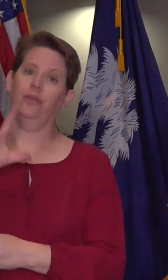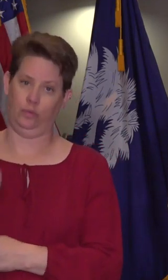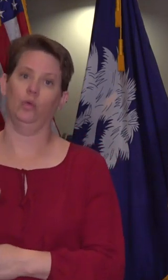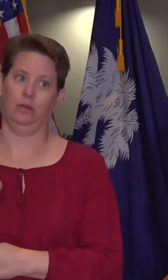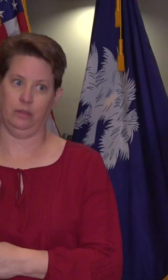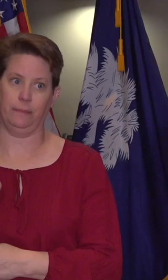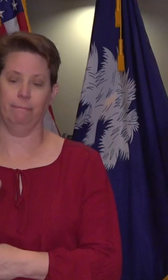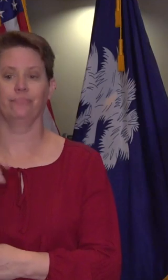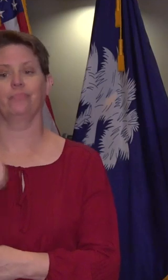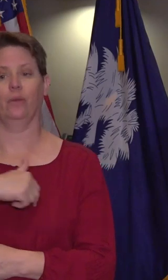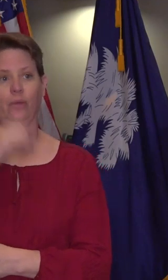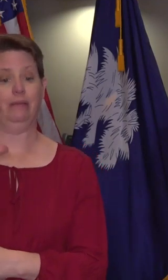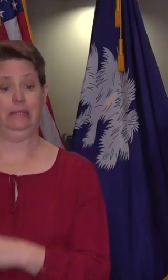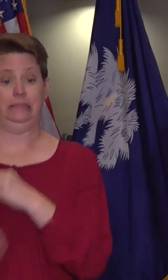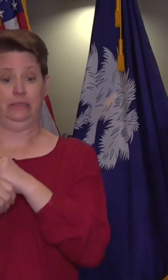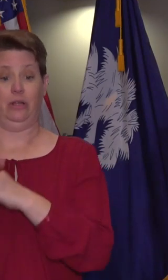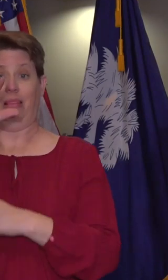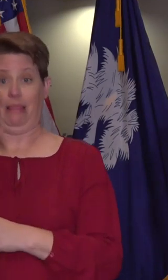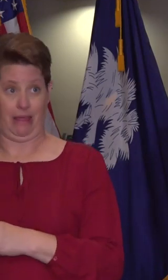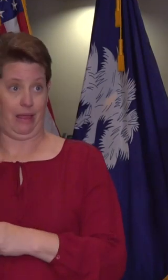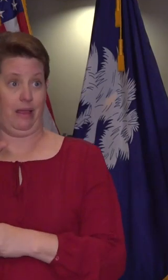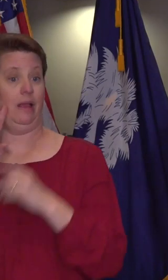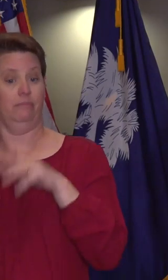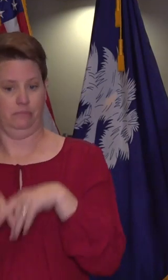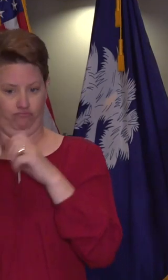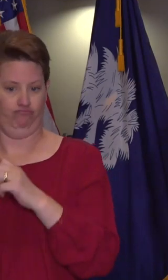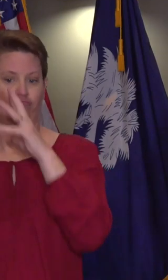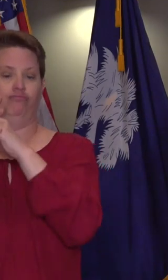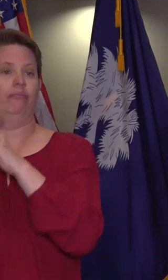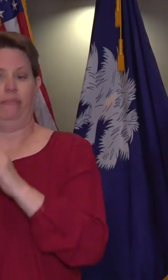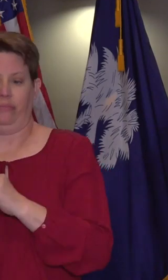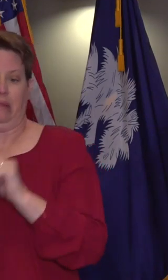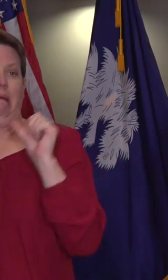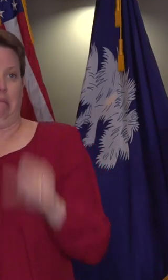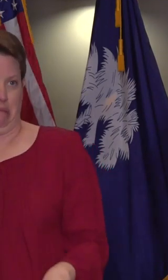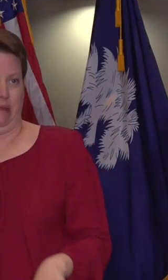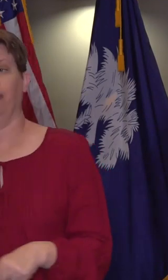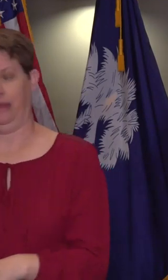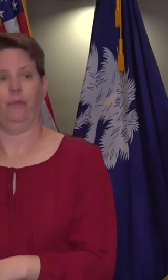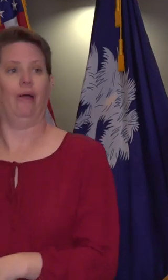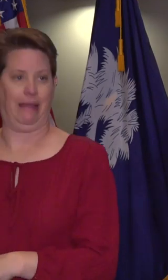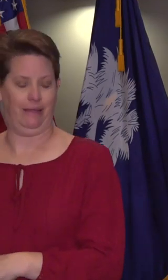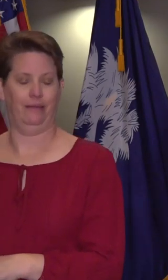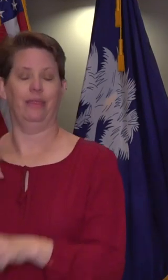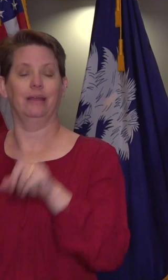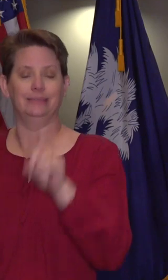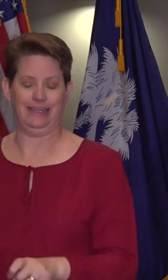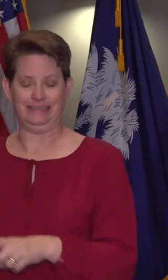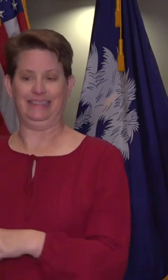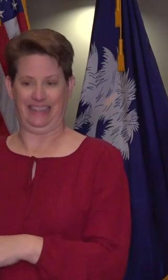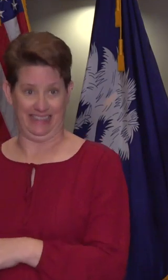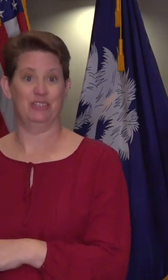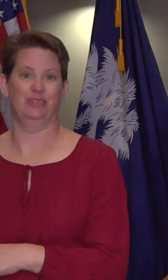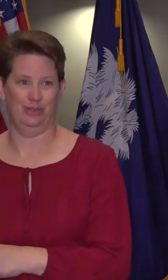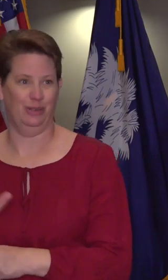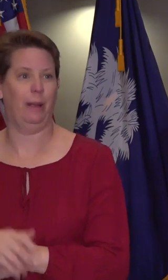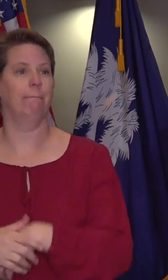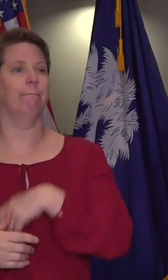have additional labs coming online for testing as well, and they will have the test kits as